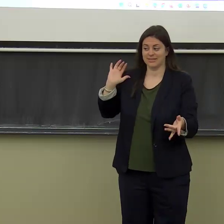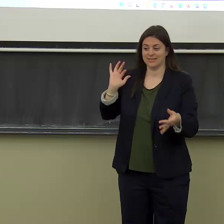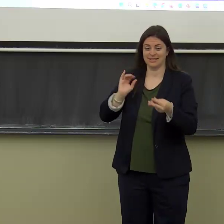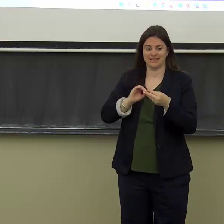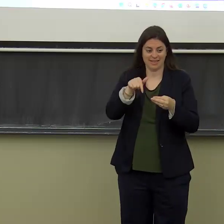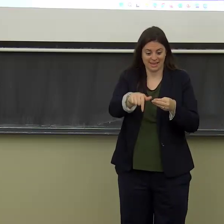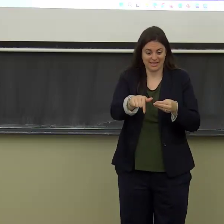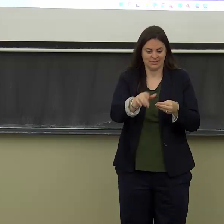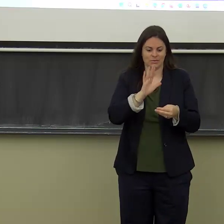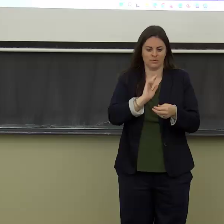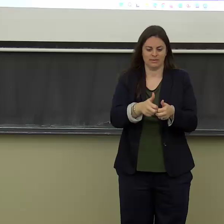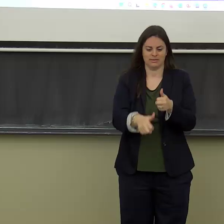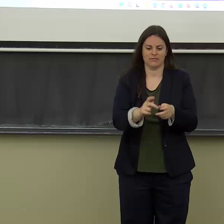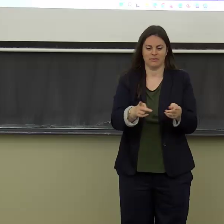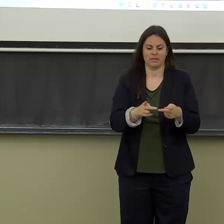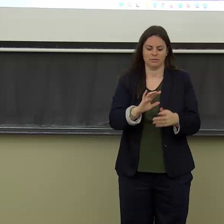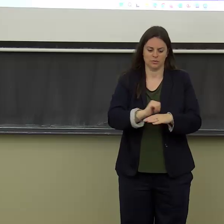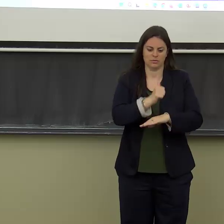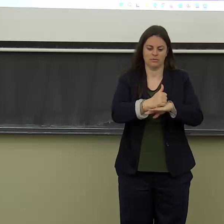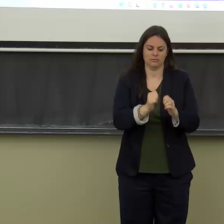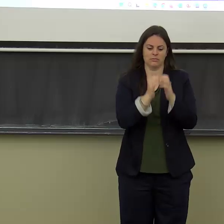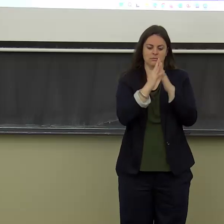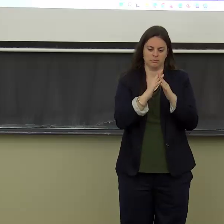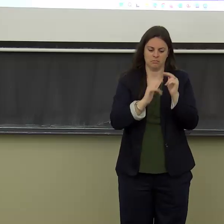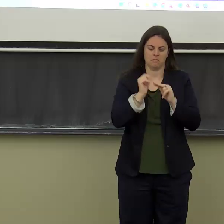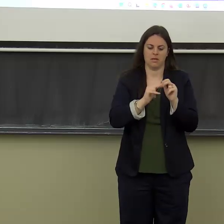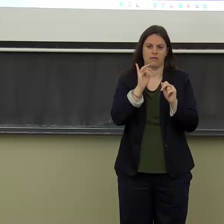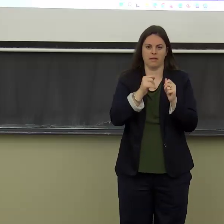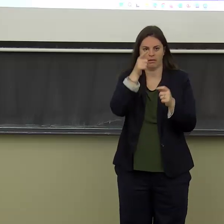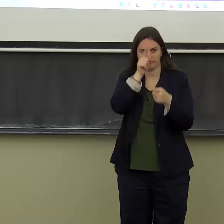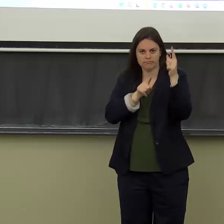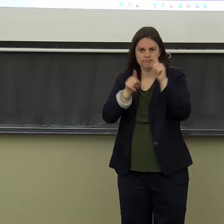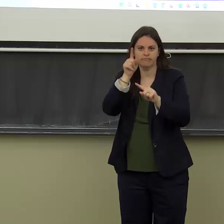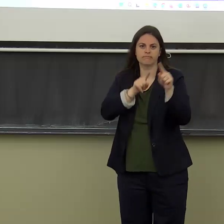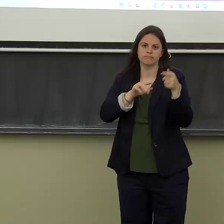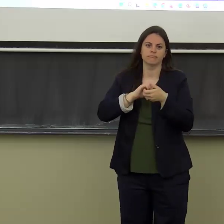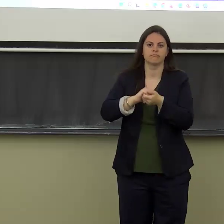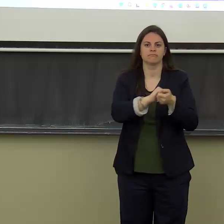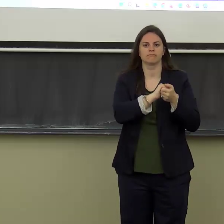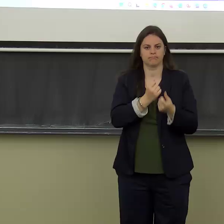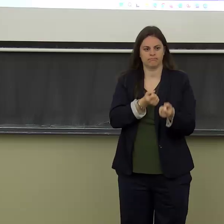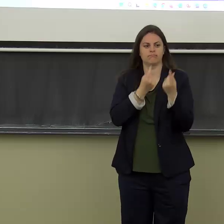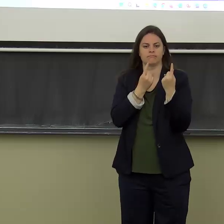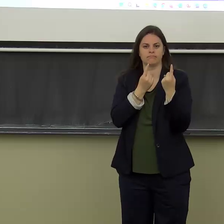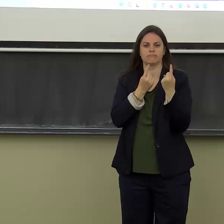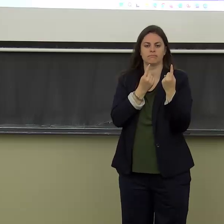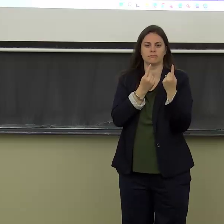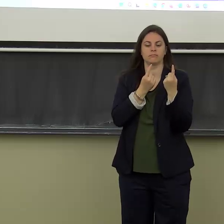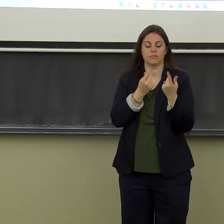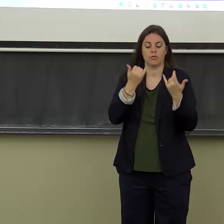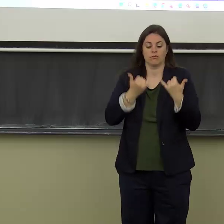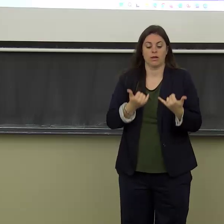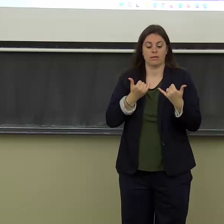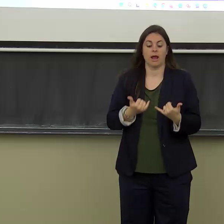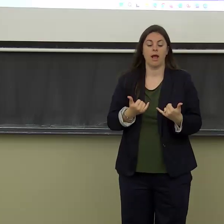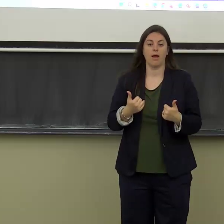to build solidarity. And I think where I do see more benefit right now is